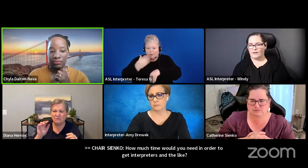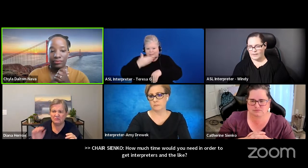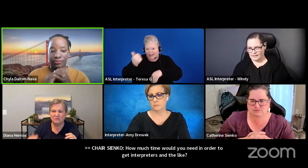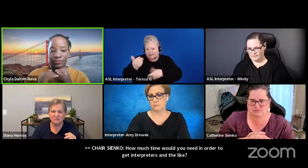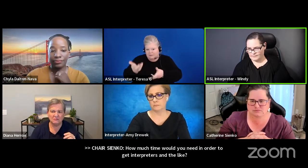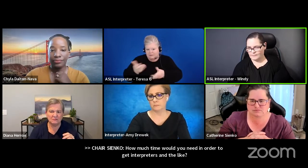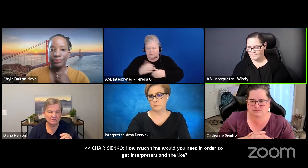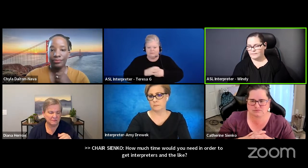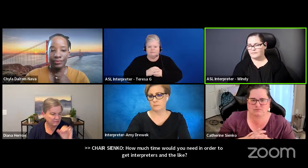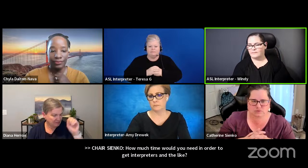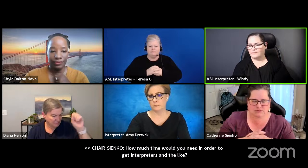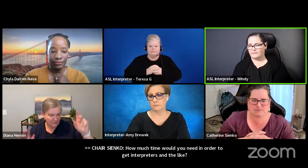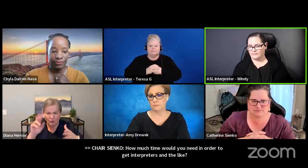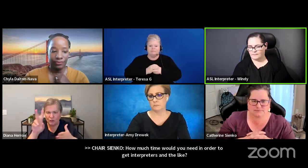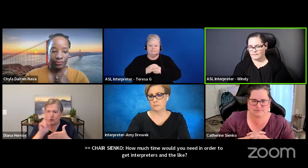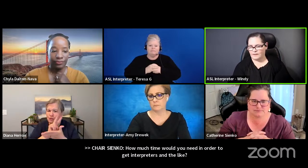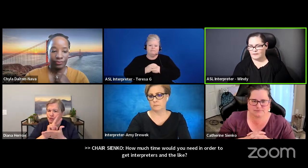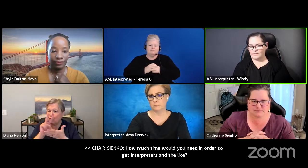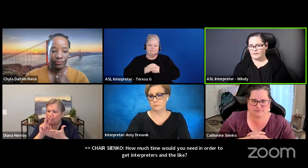Okay.